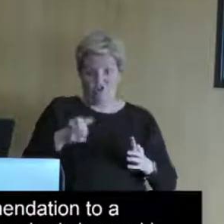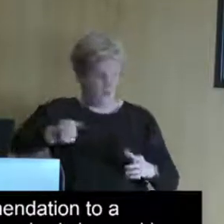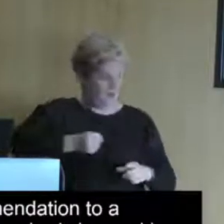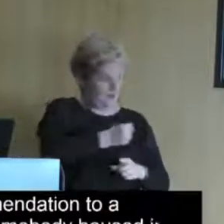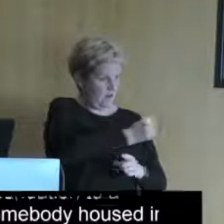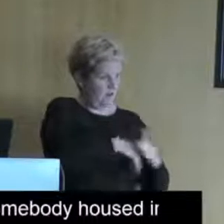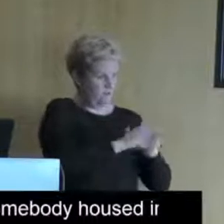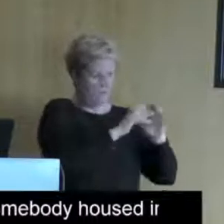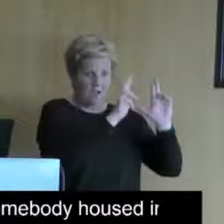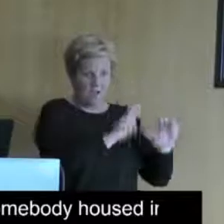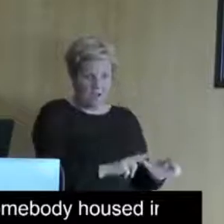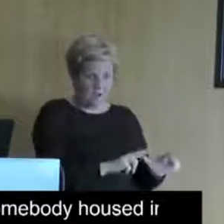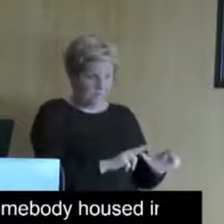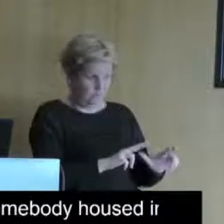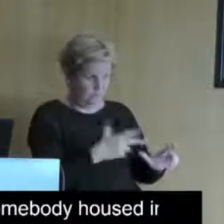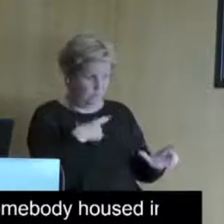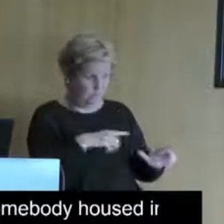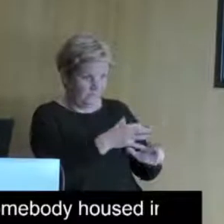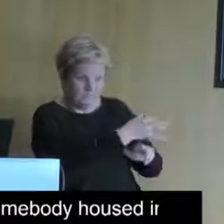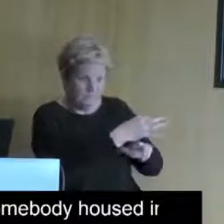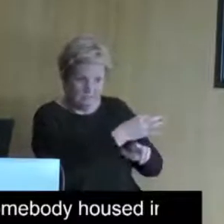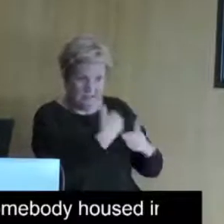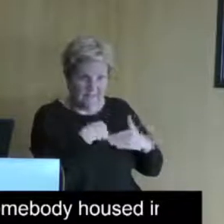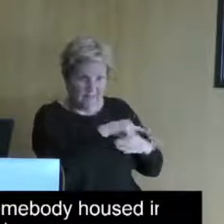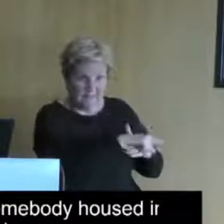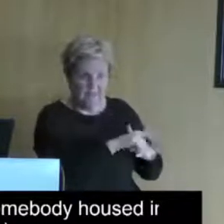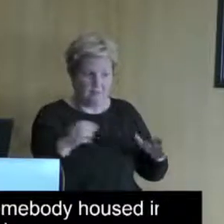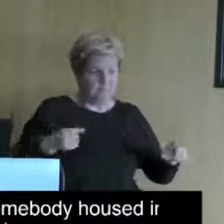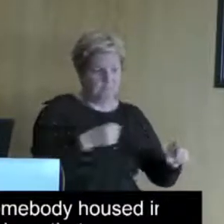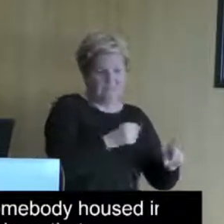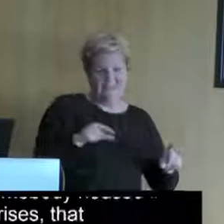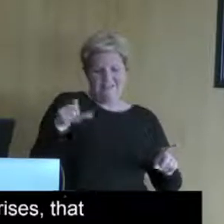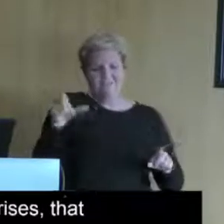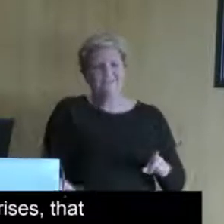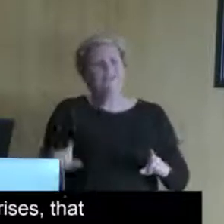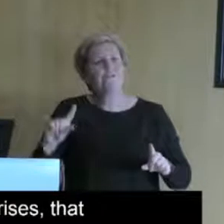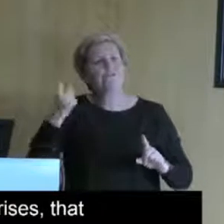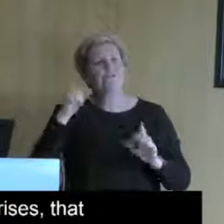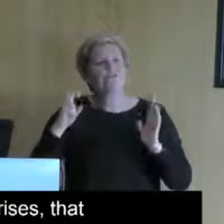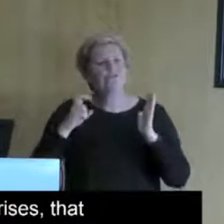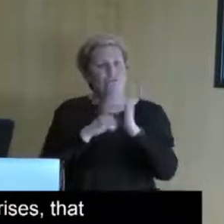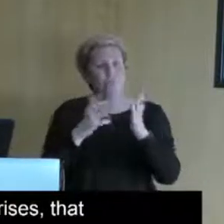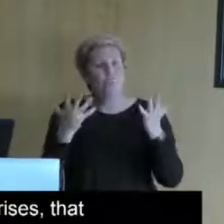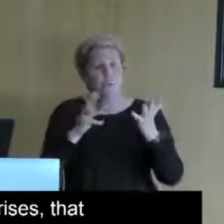prior to making a recommendation to a community housing organisation